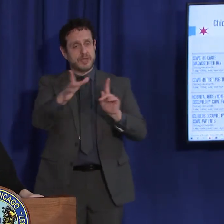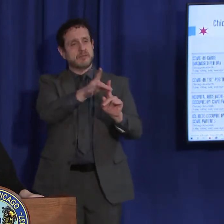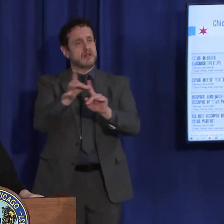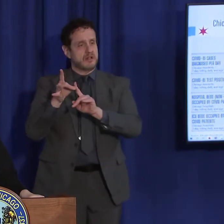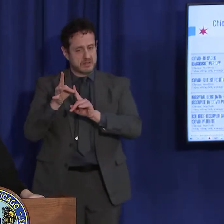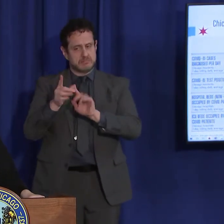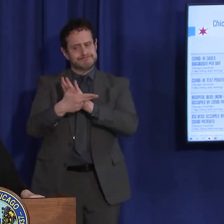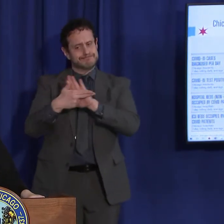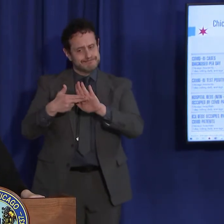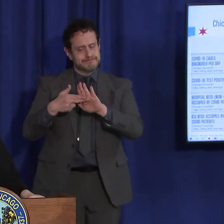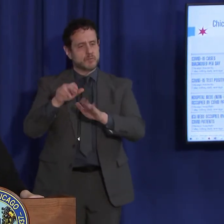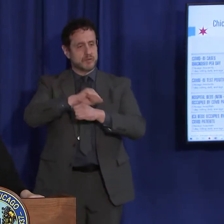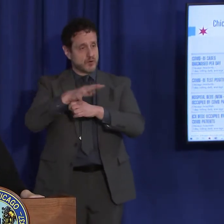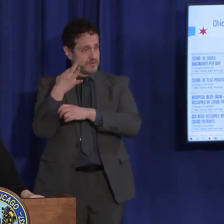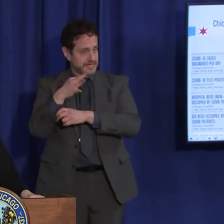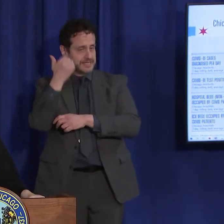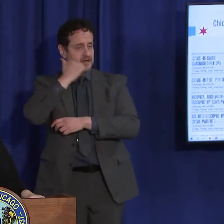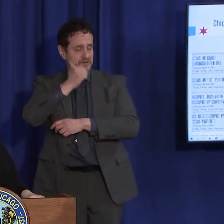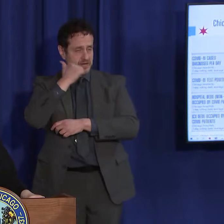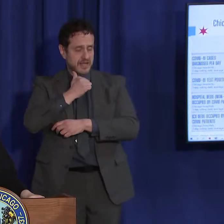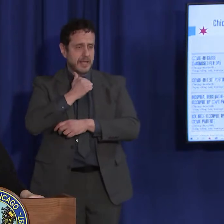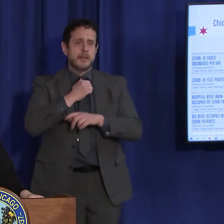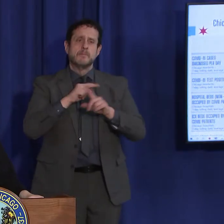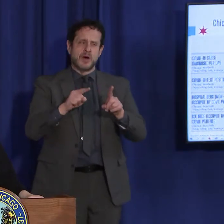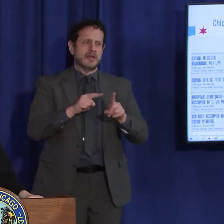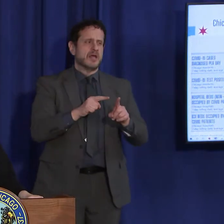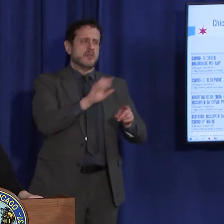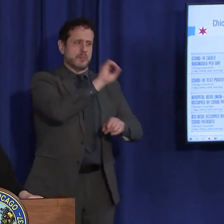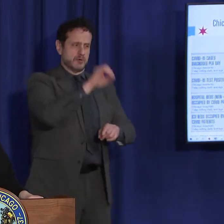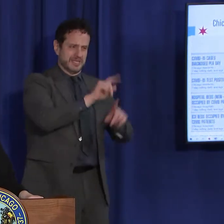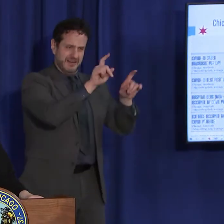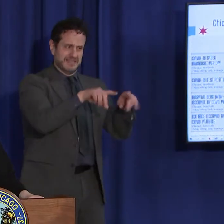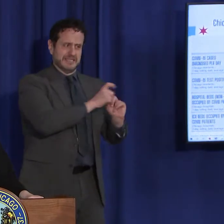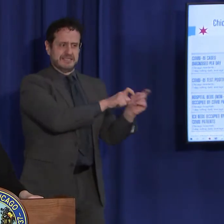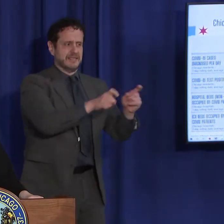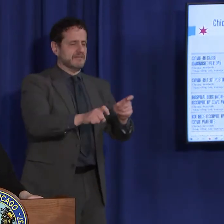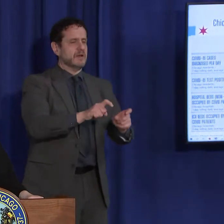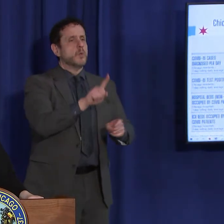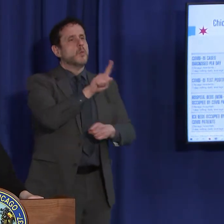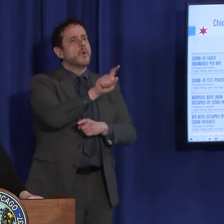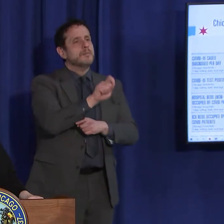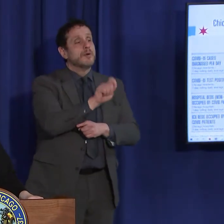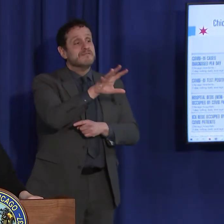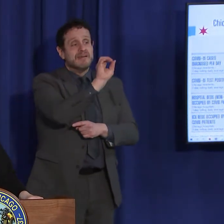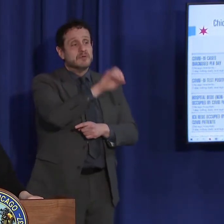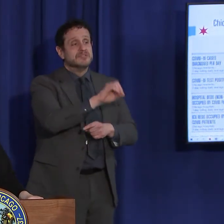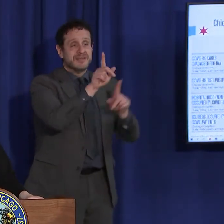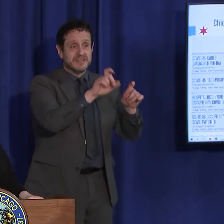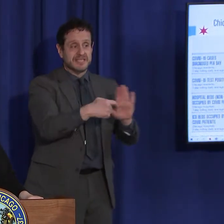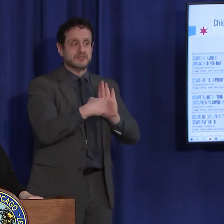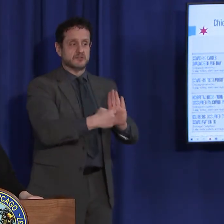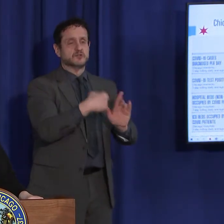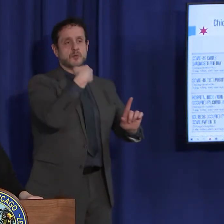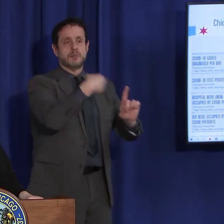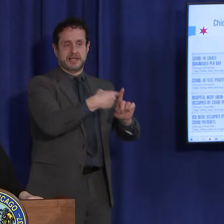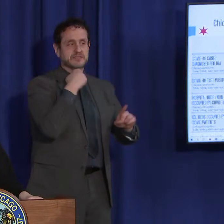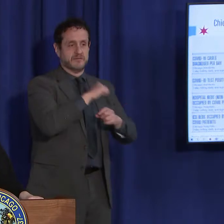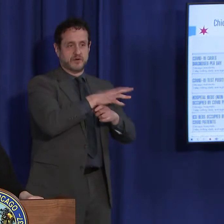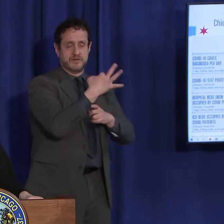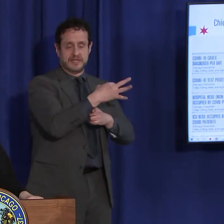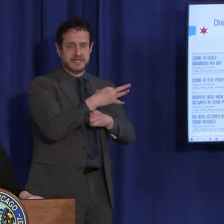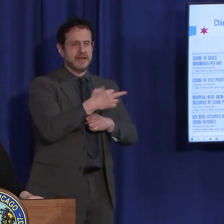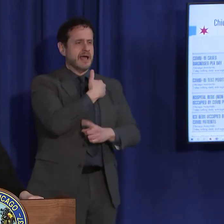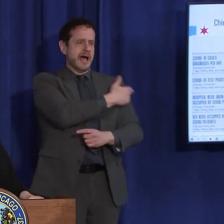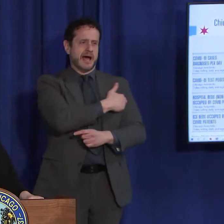per day, balanced out by a very low positivity of 1.5%. In terms of hospital census, we're